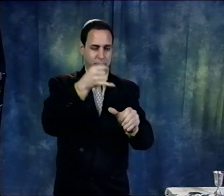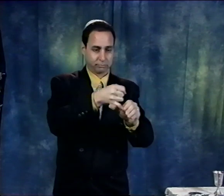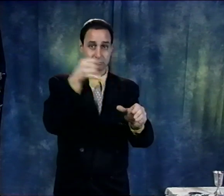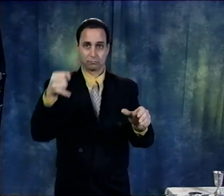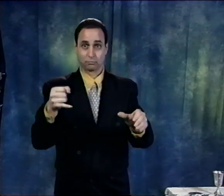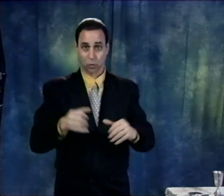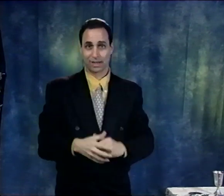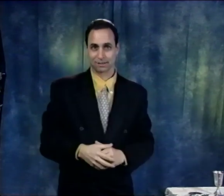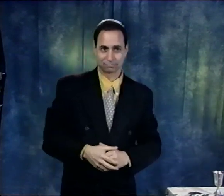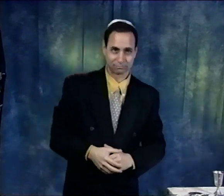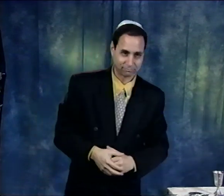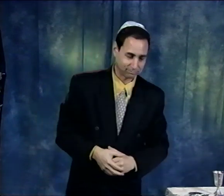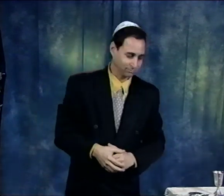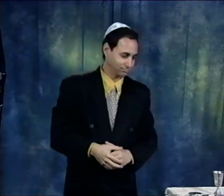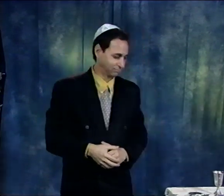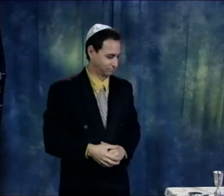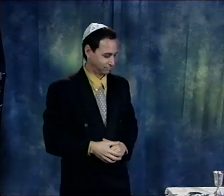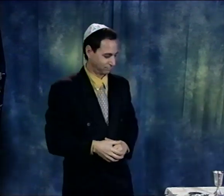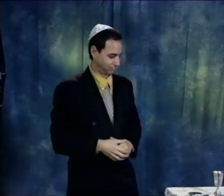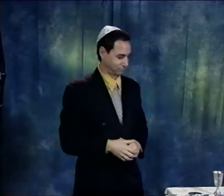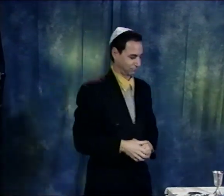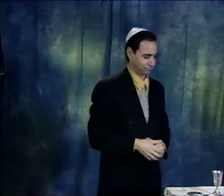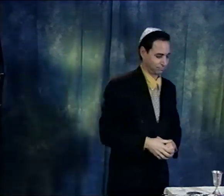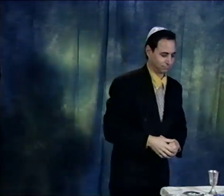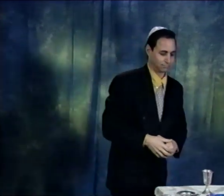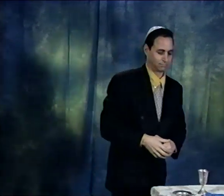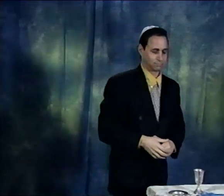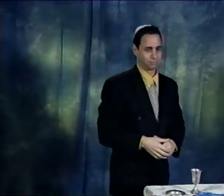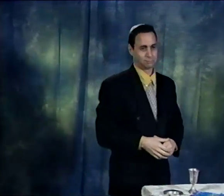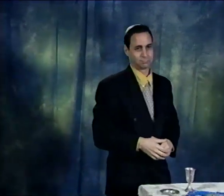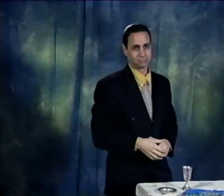do it for each plague. Say each plague, okay?